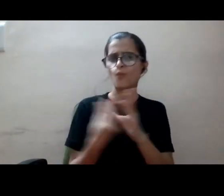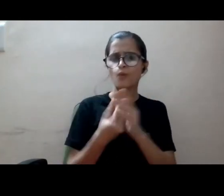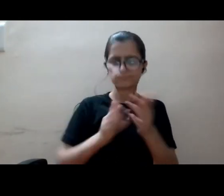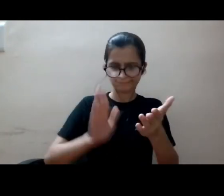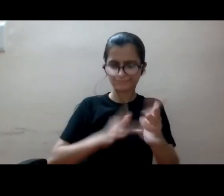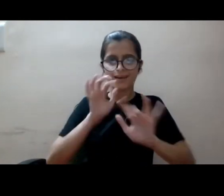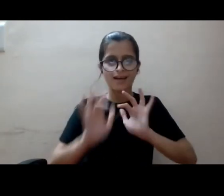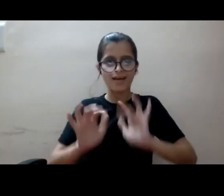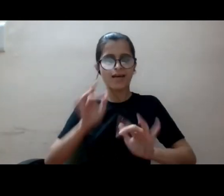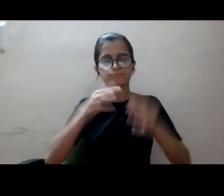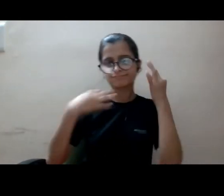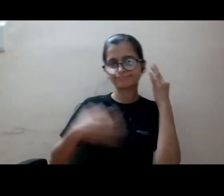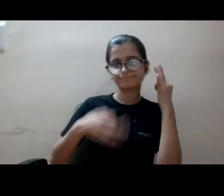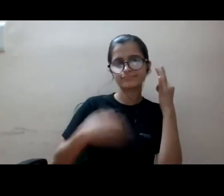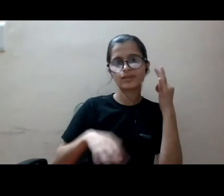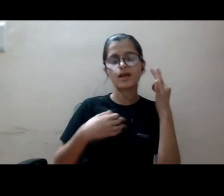did not exist.